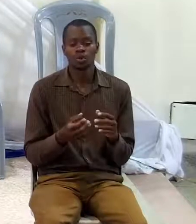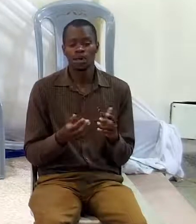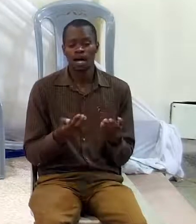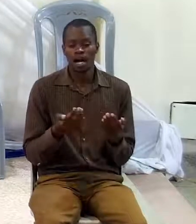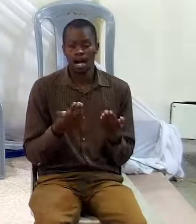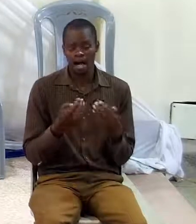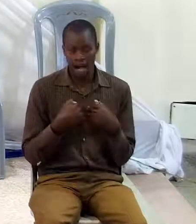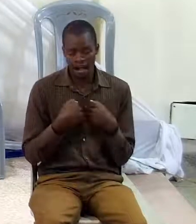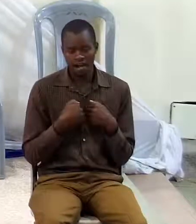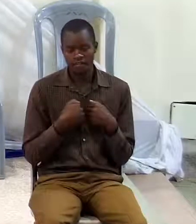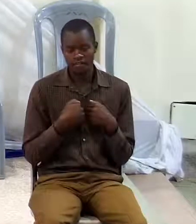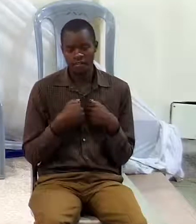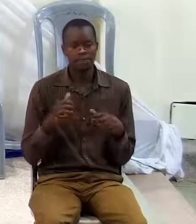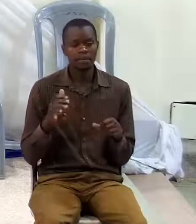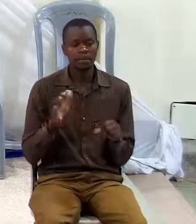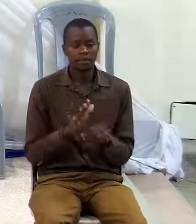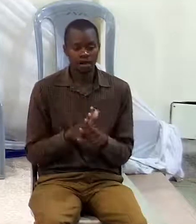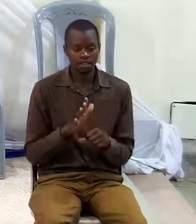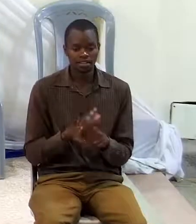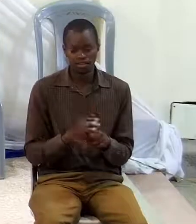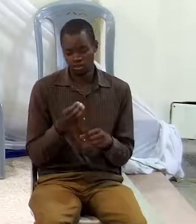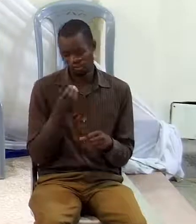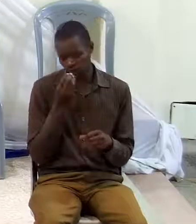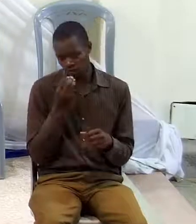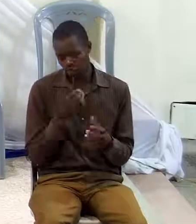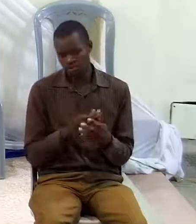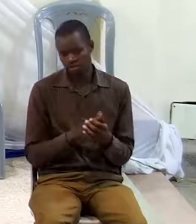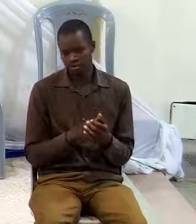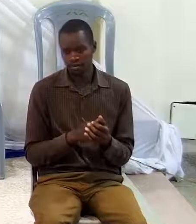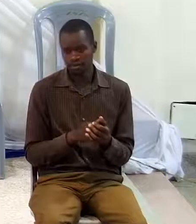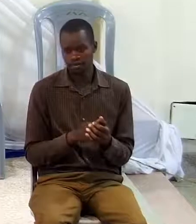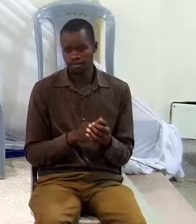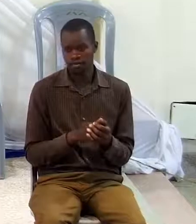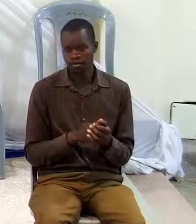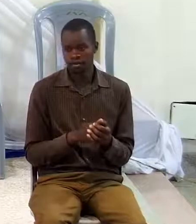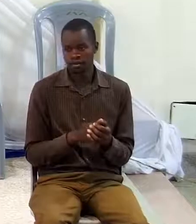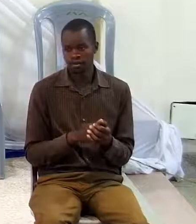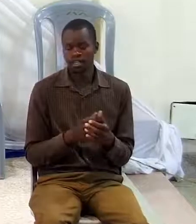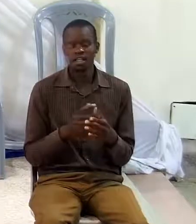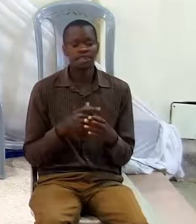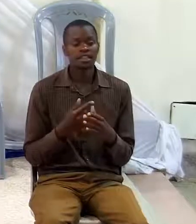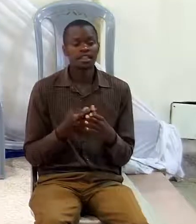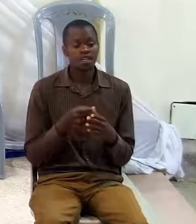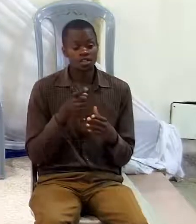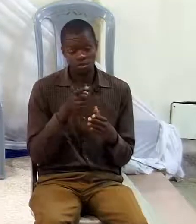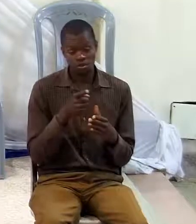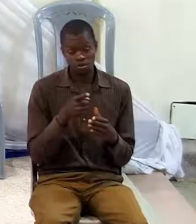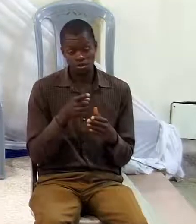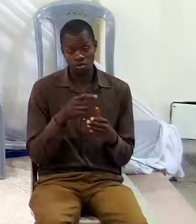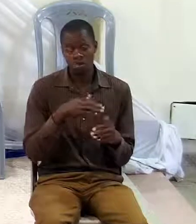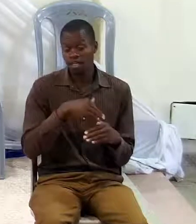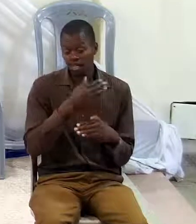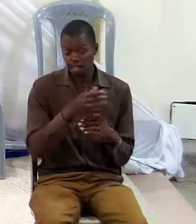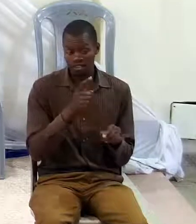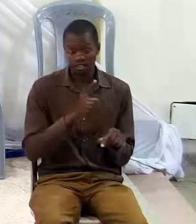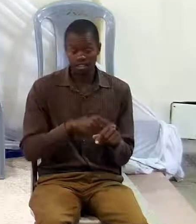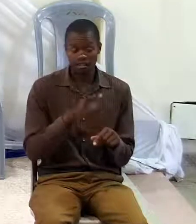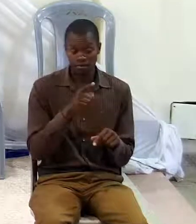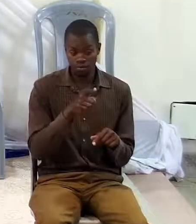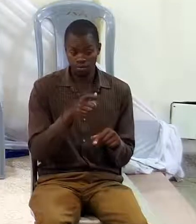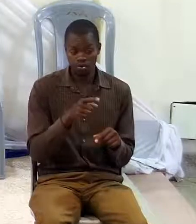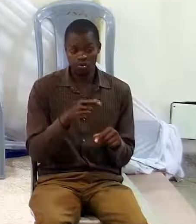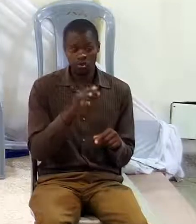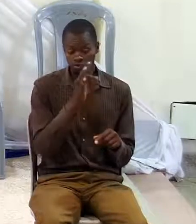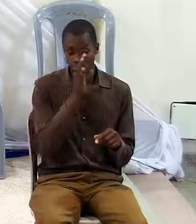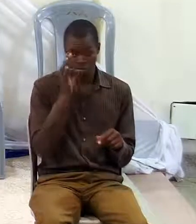that calories, with all that, then the next time you starve it, you are starving it because you are refraining